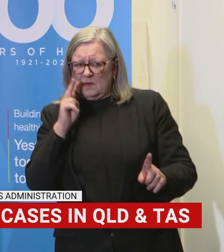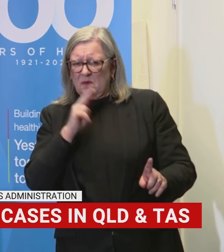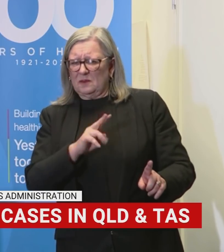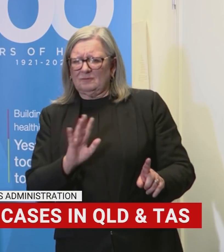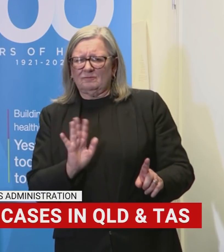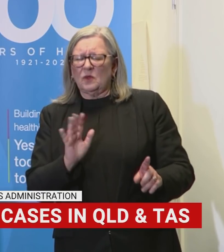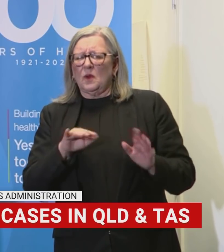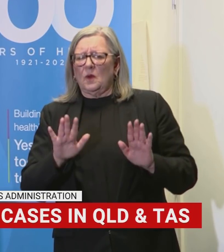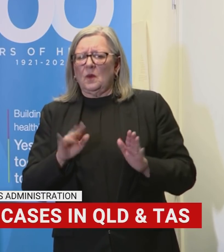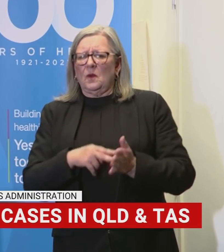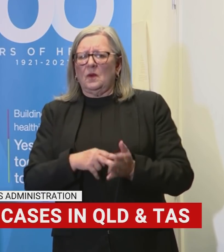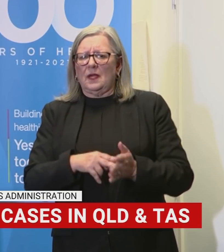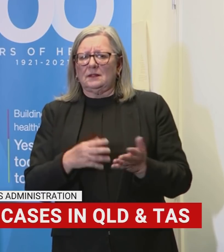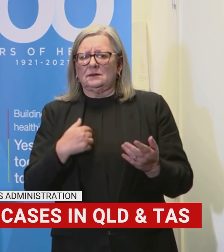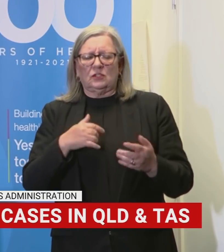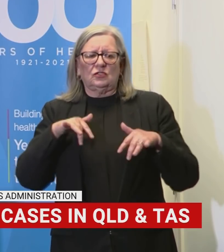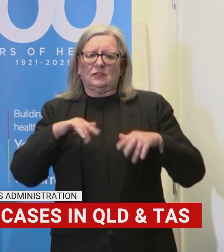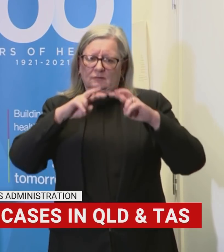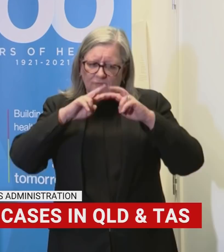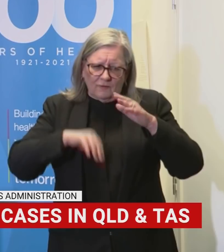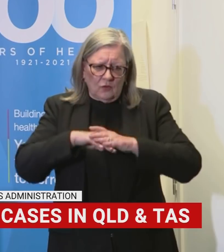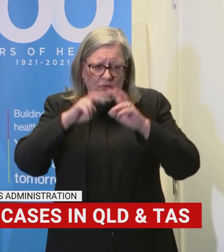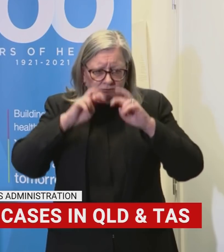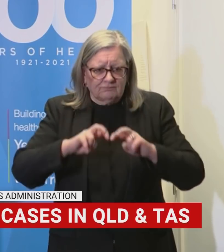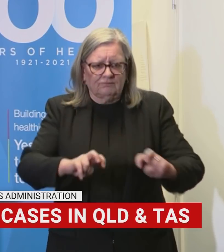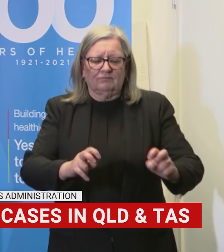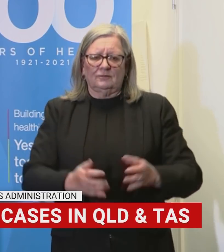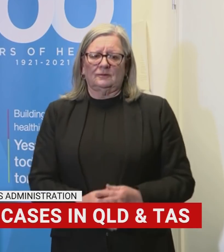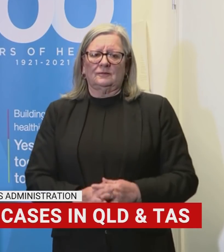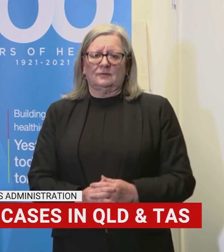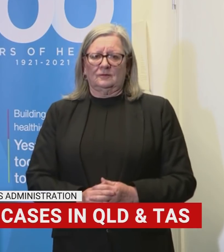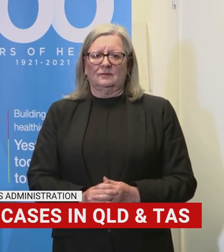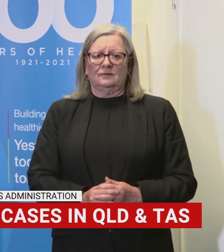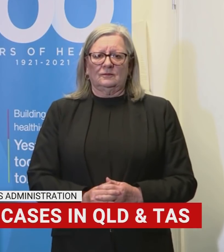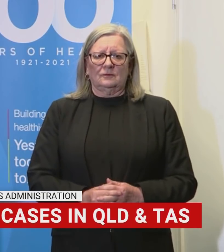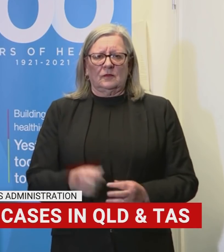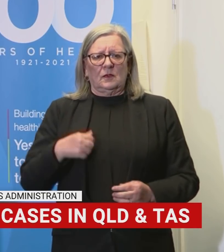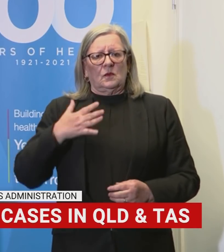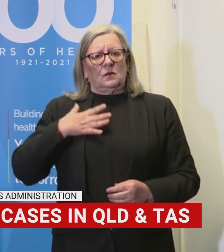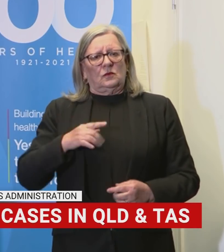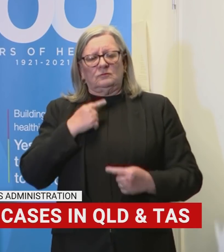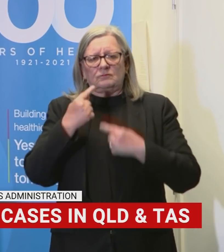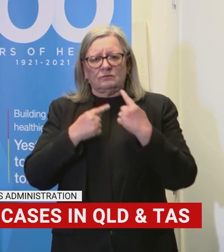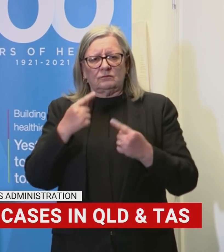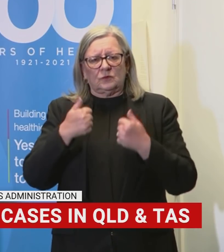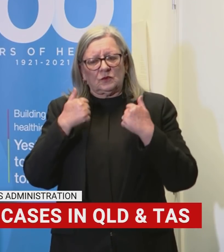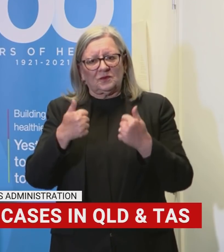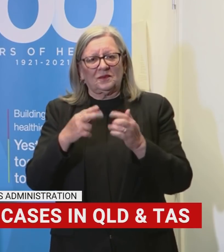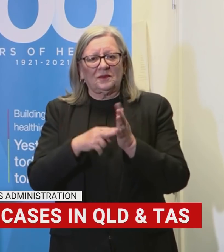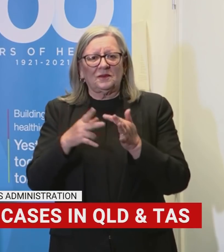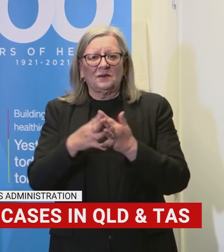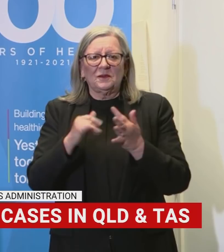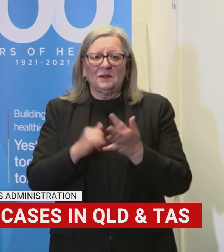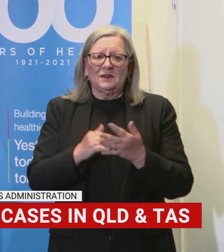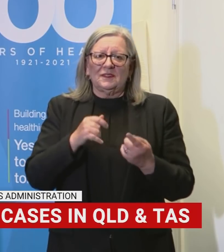under investigation. Now, I want to share some really good news. That might sound funny in the middle of talking